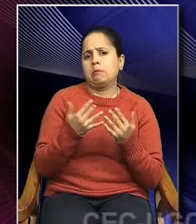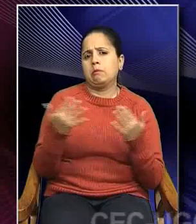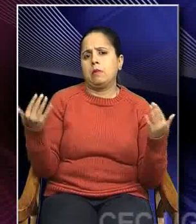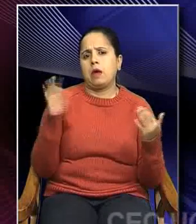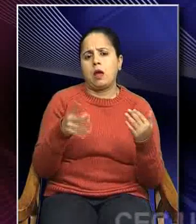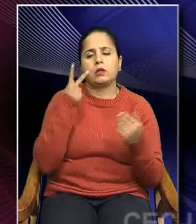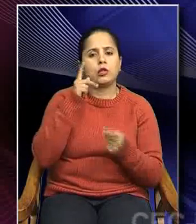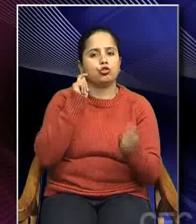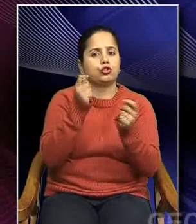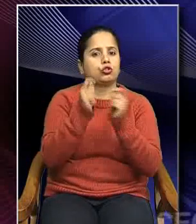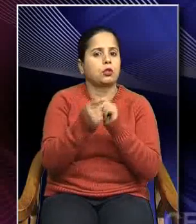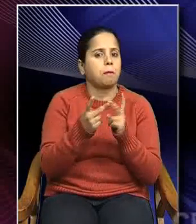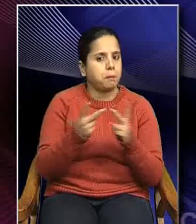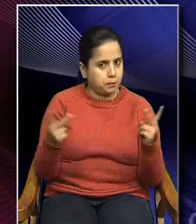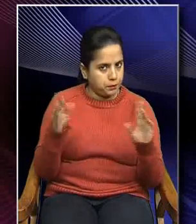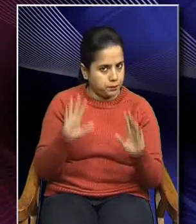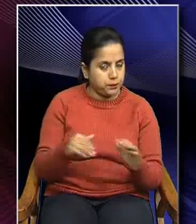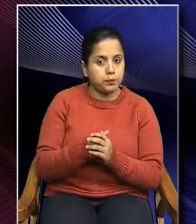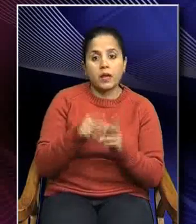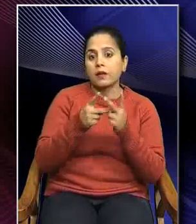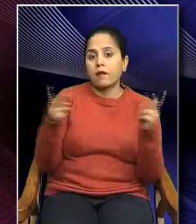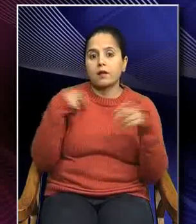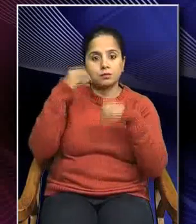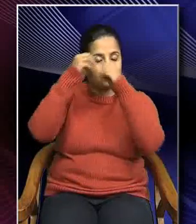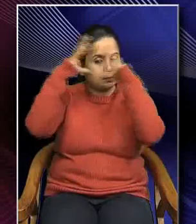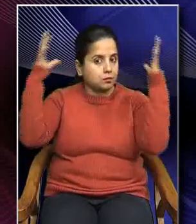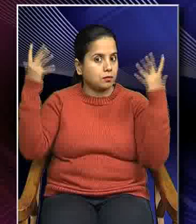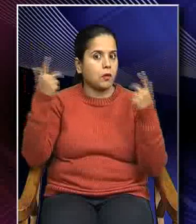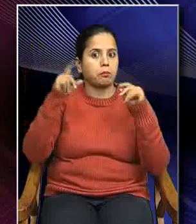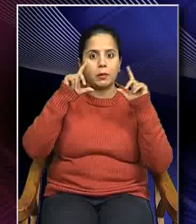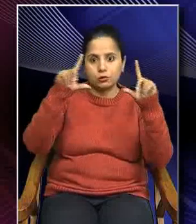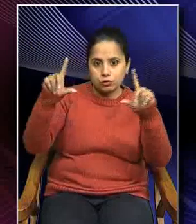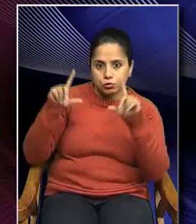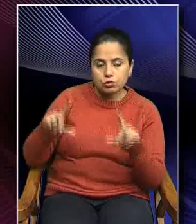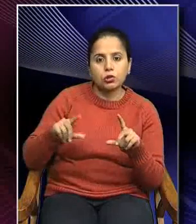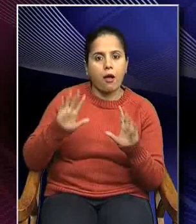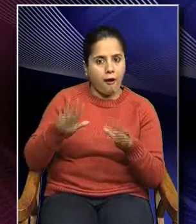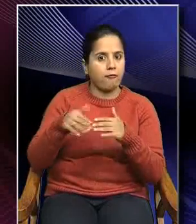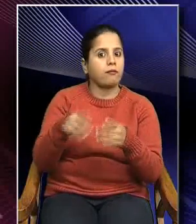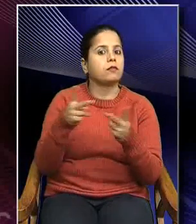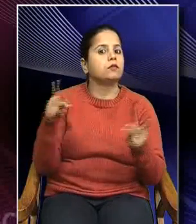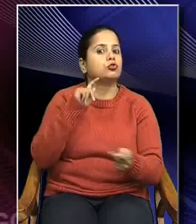undergo change. So many different imageries are there. At times they are